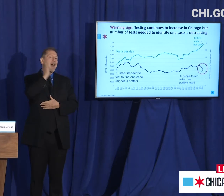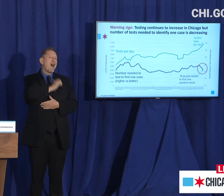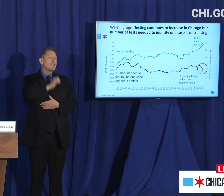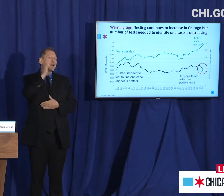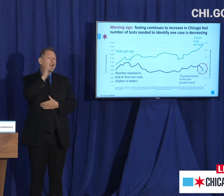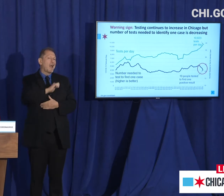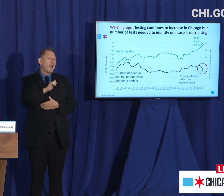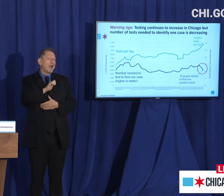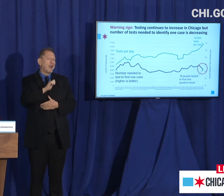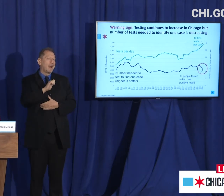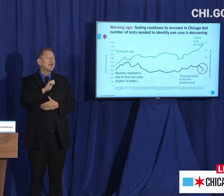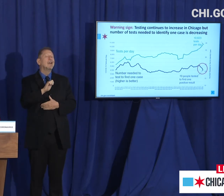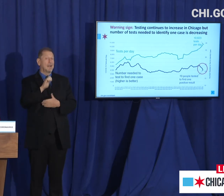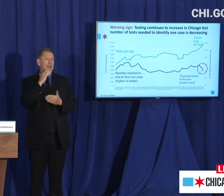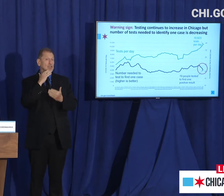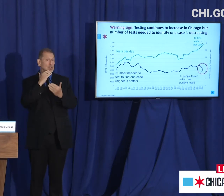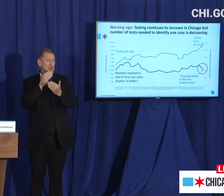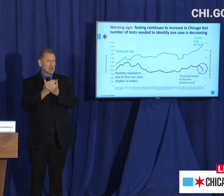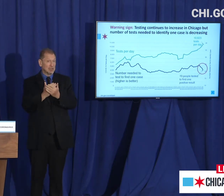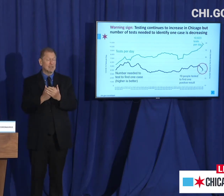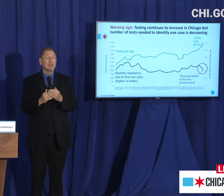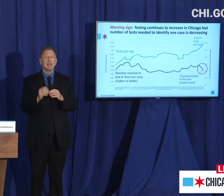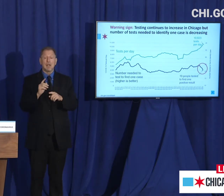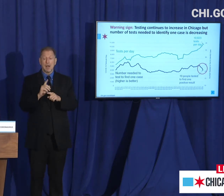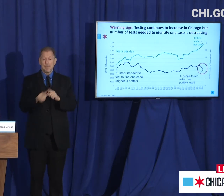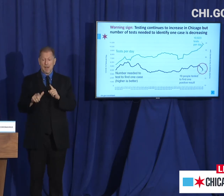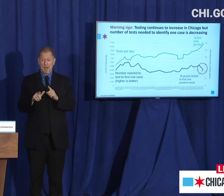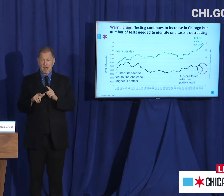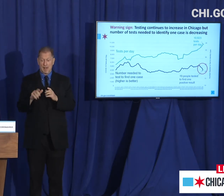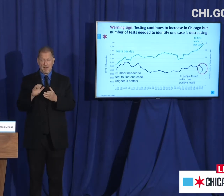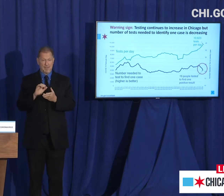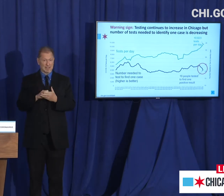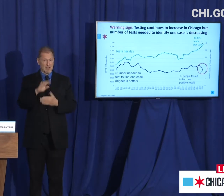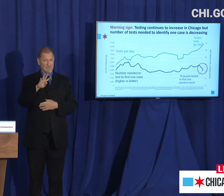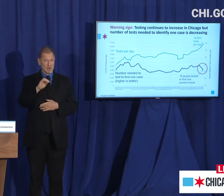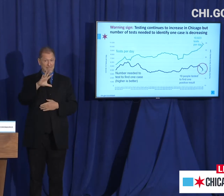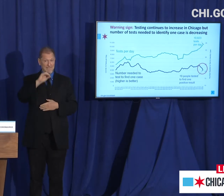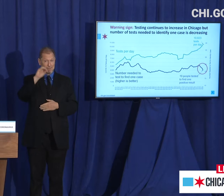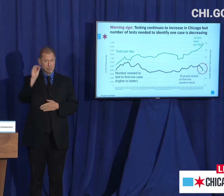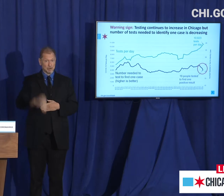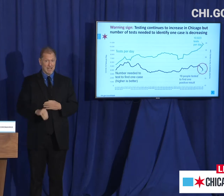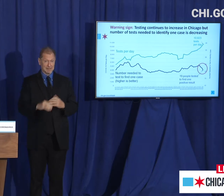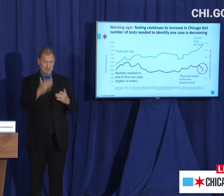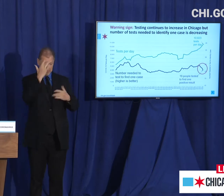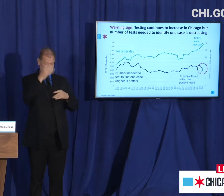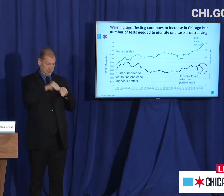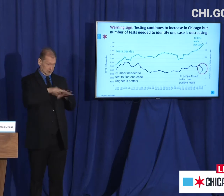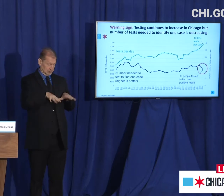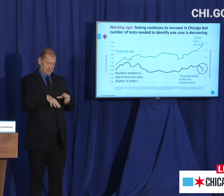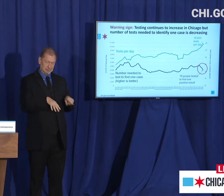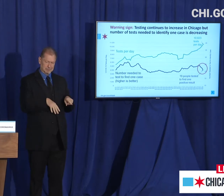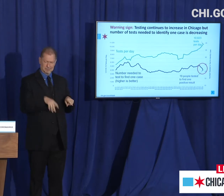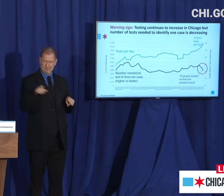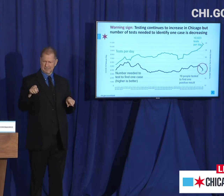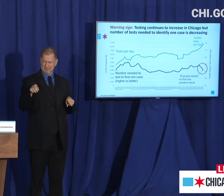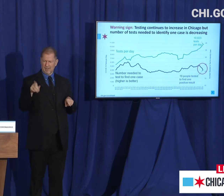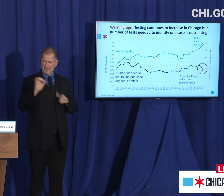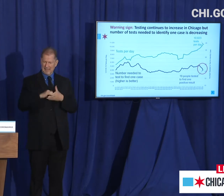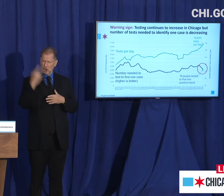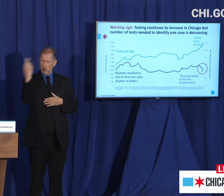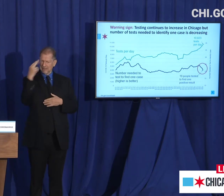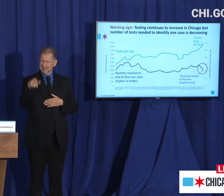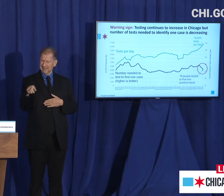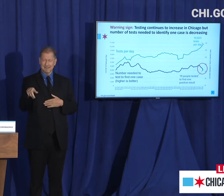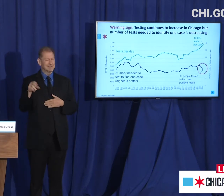and that's up. But it is not up the 40 to 50% that we're seeing cases rise. And the idea of a number needed